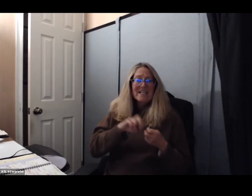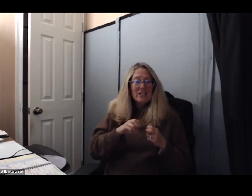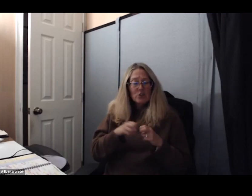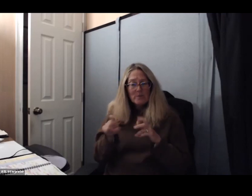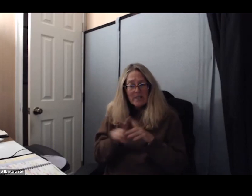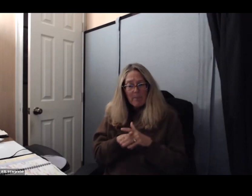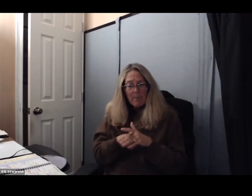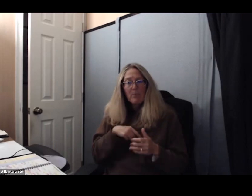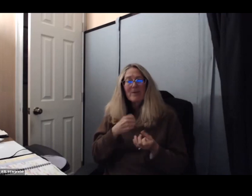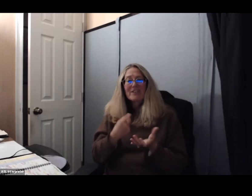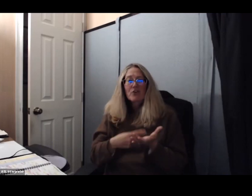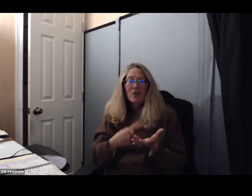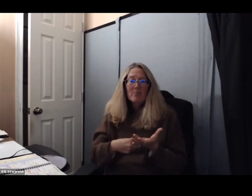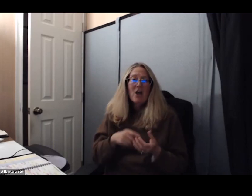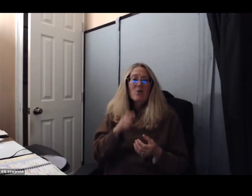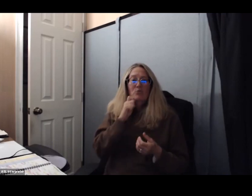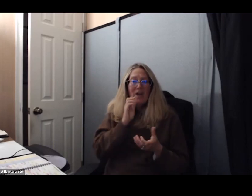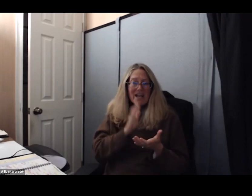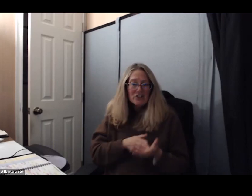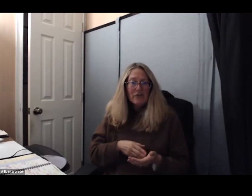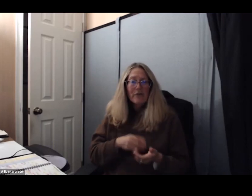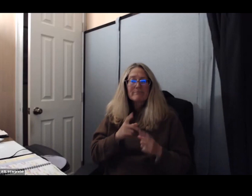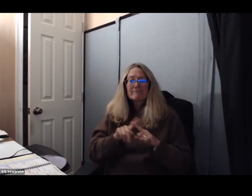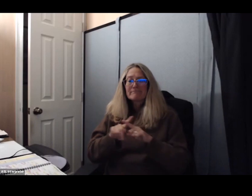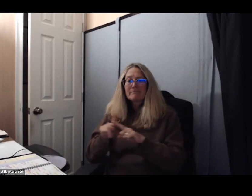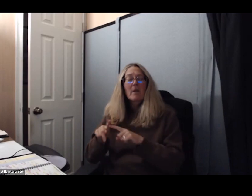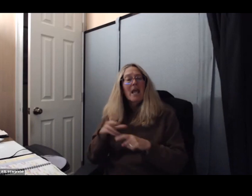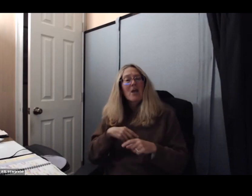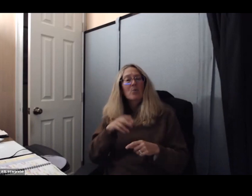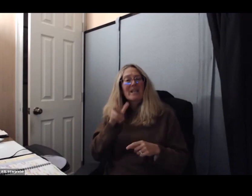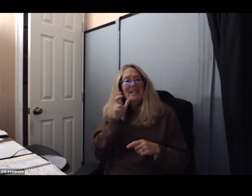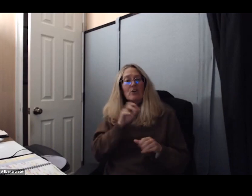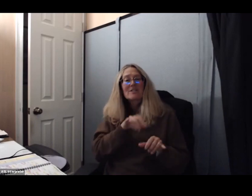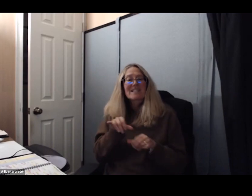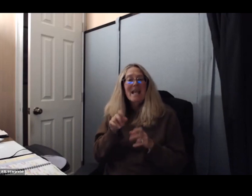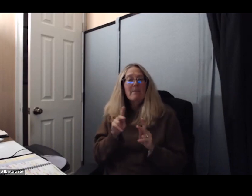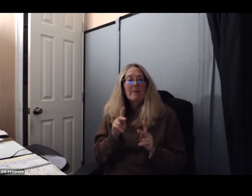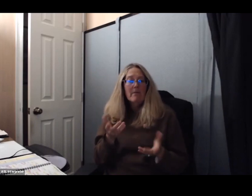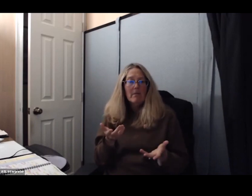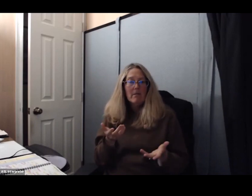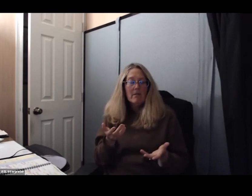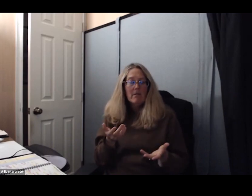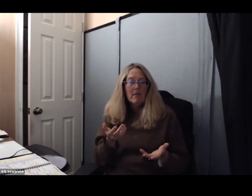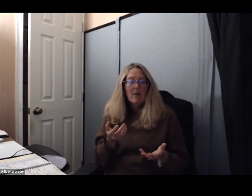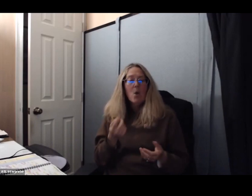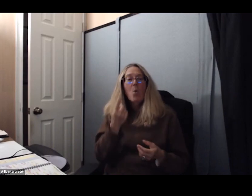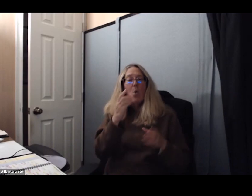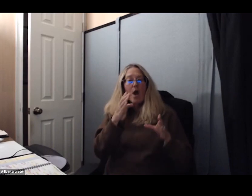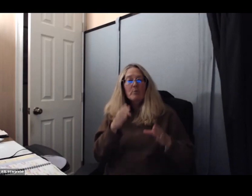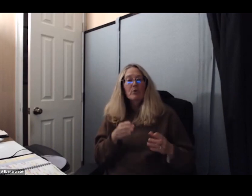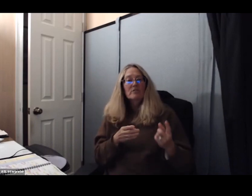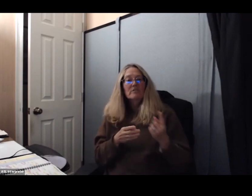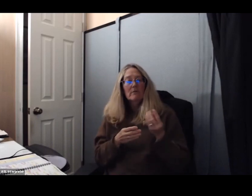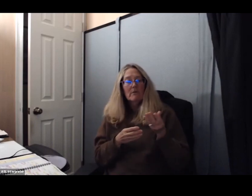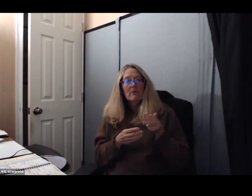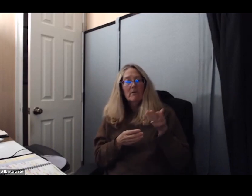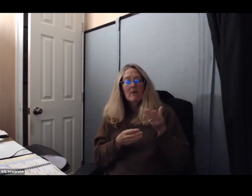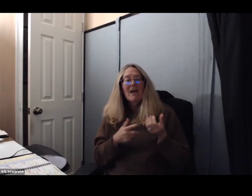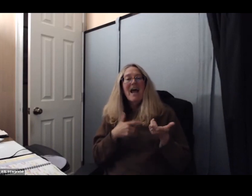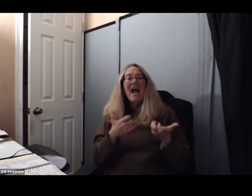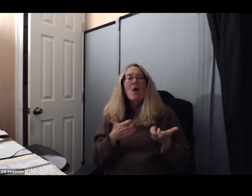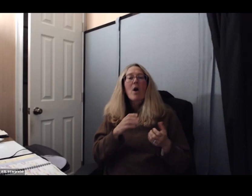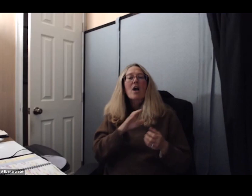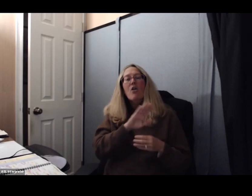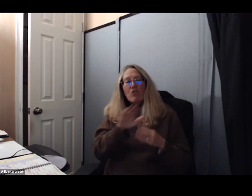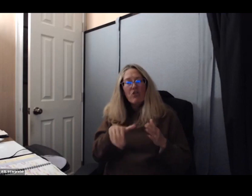come up, we talk about racial incidents, we talk about it, but we only hear from the same people or the same one person. I really want to hear from the